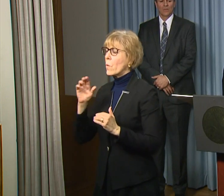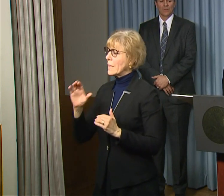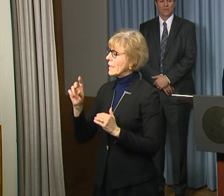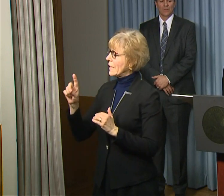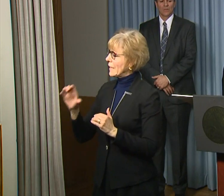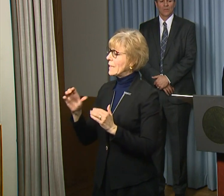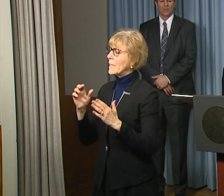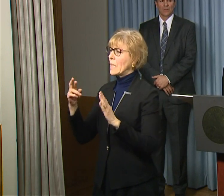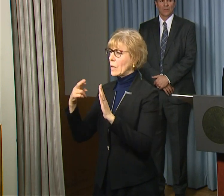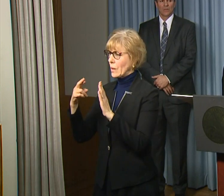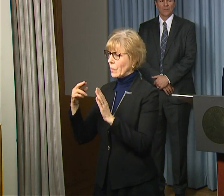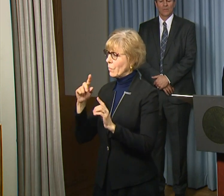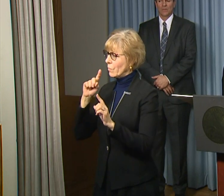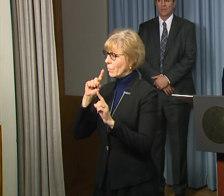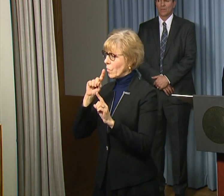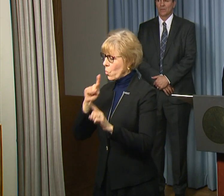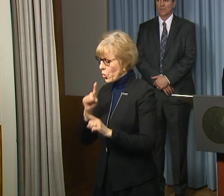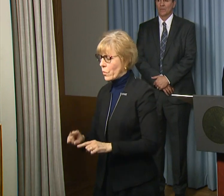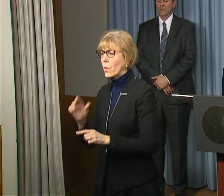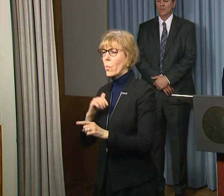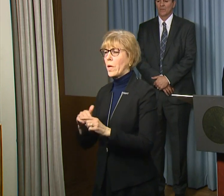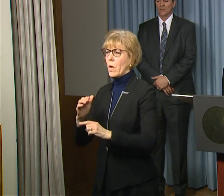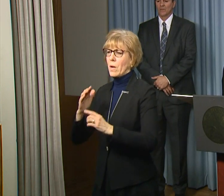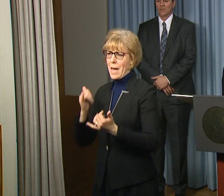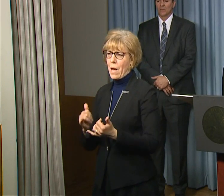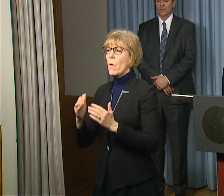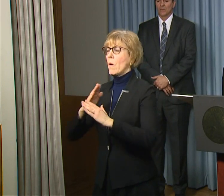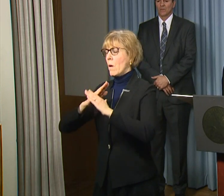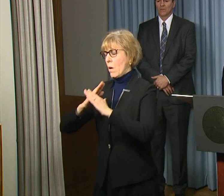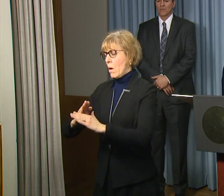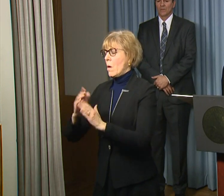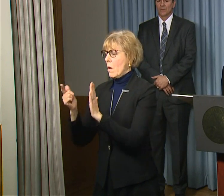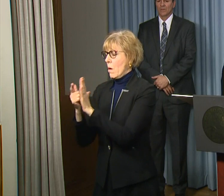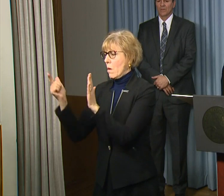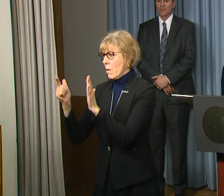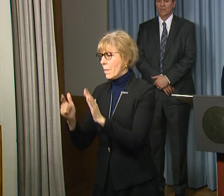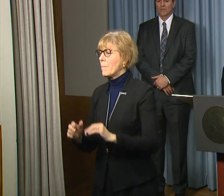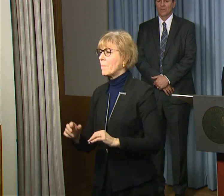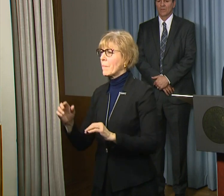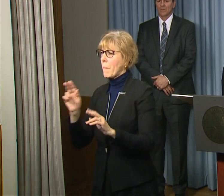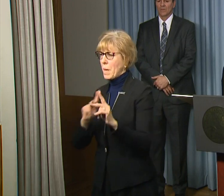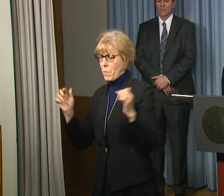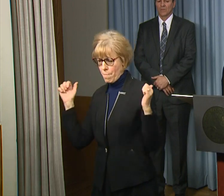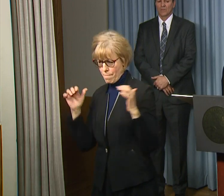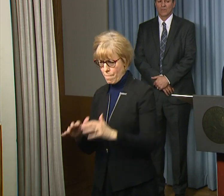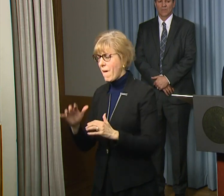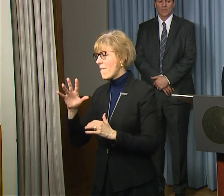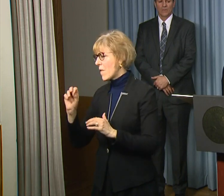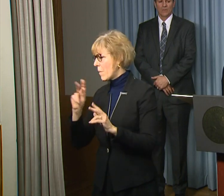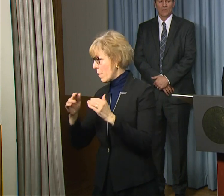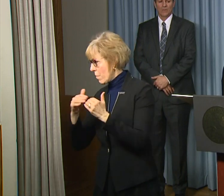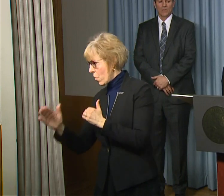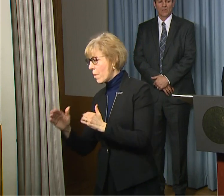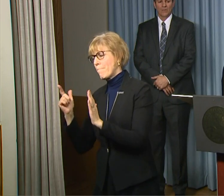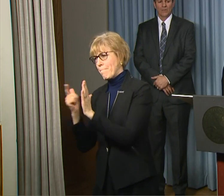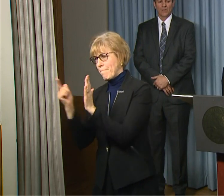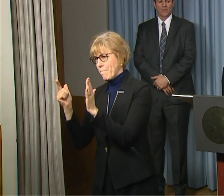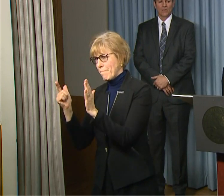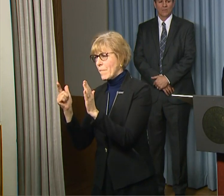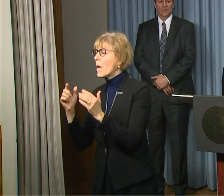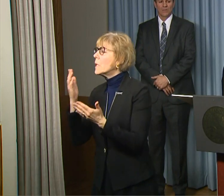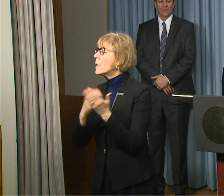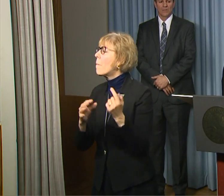order to prohibit mass gatherings of 50 or more people, with some exceptions. In addition, we are